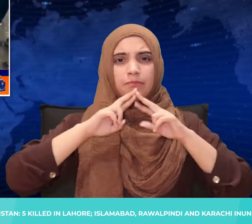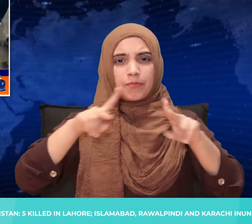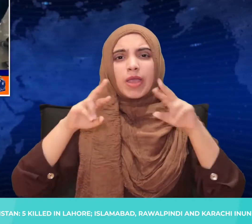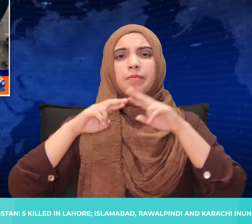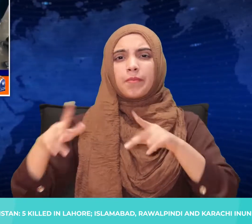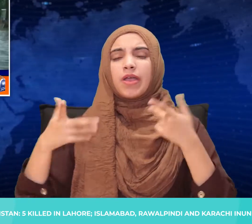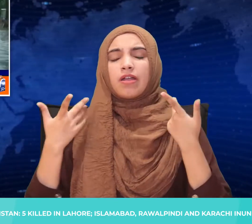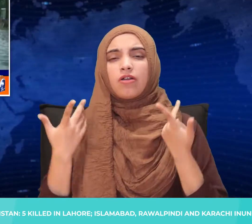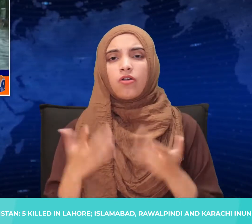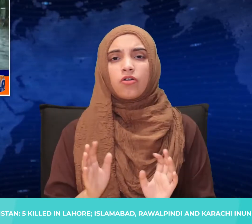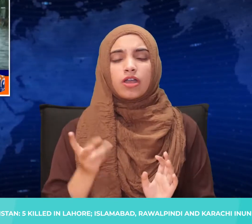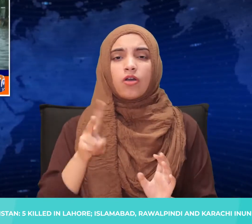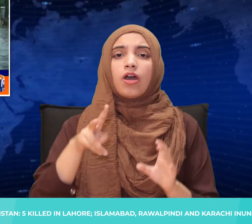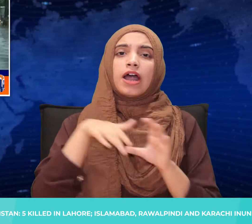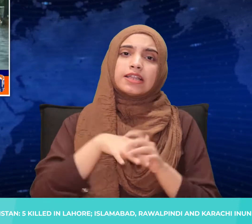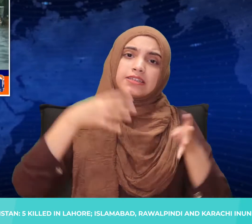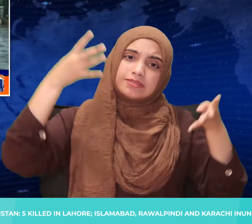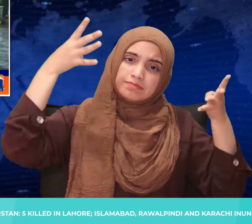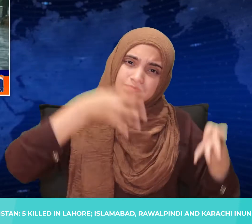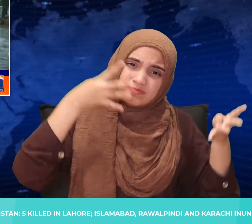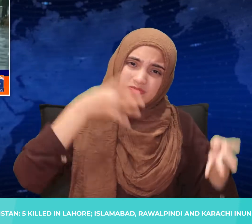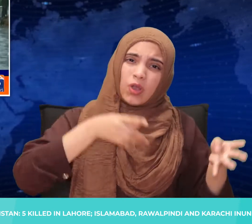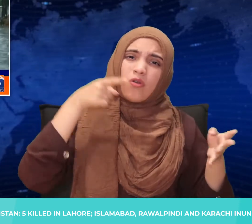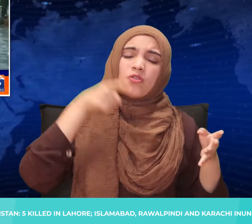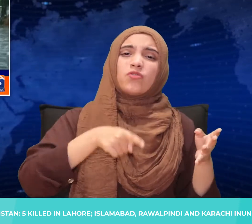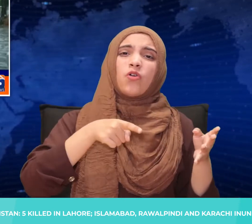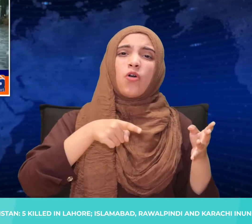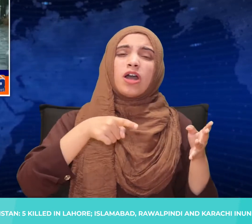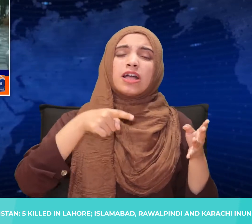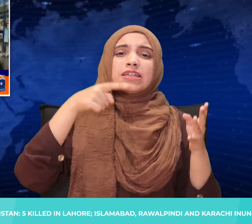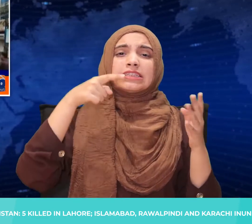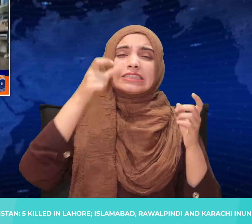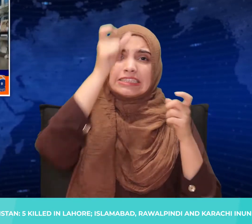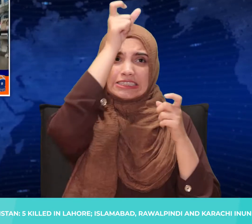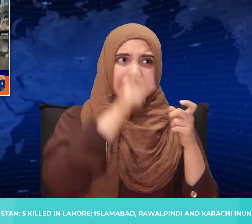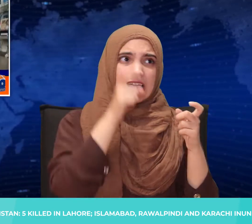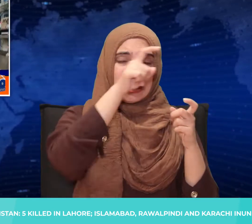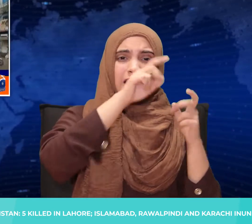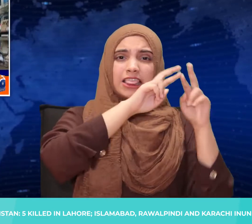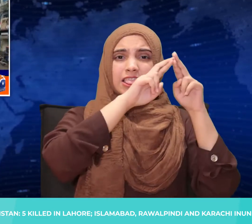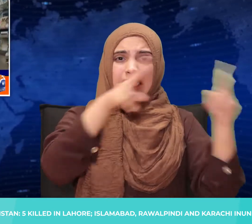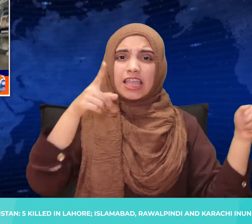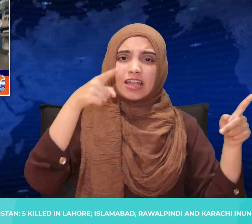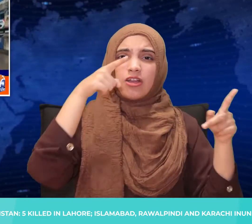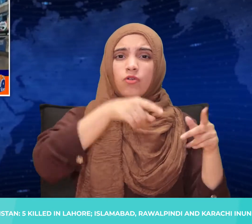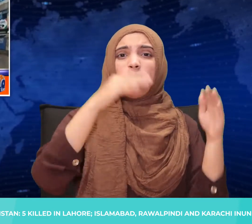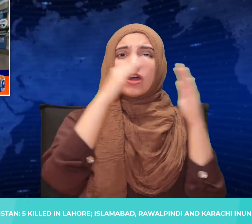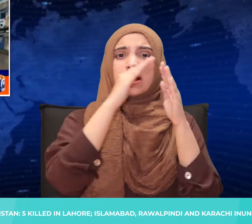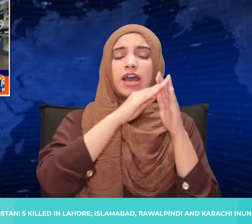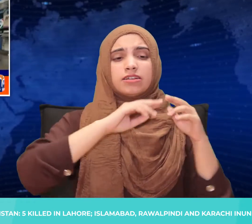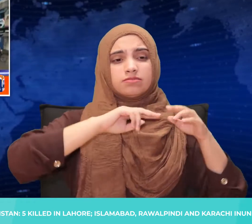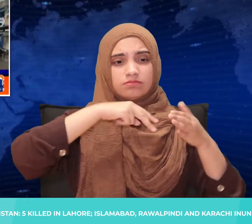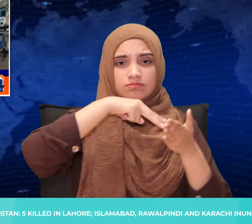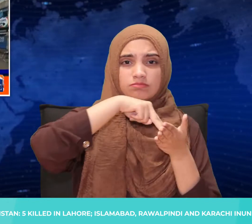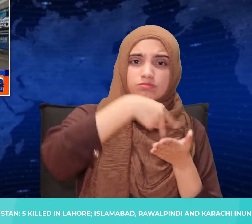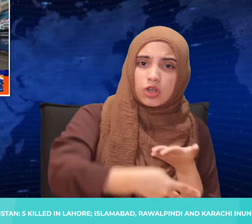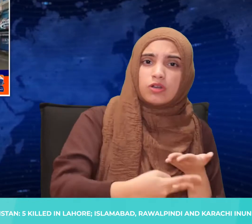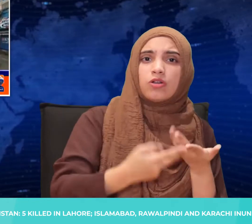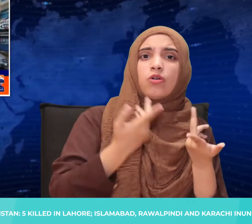heavy rains resulted in the collapse of a house's roof in Kana, which left 3 children dead.